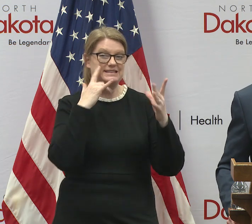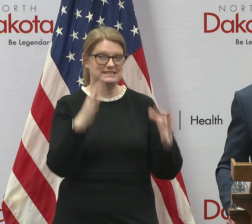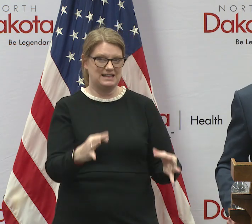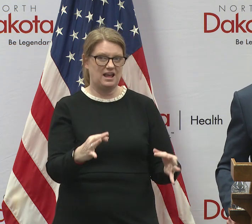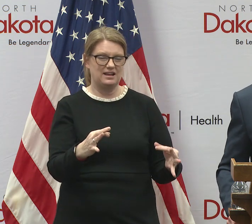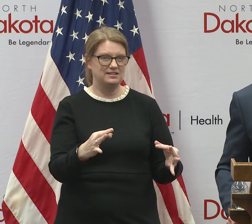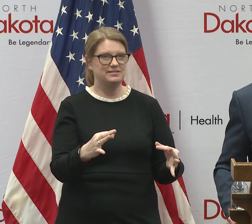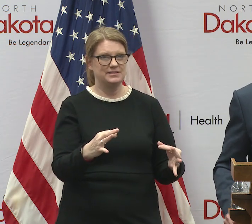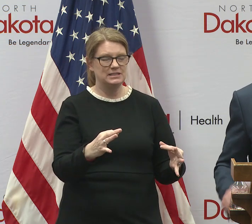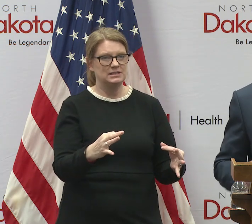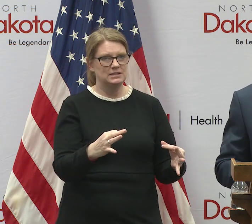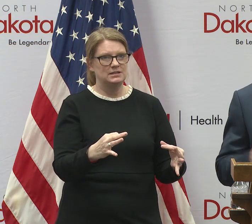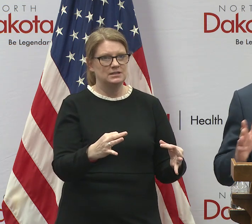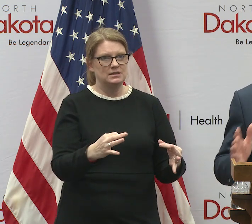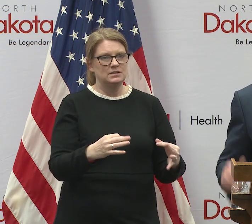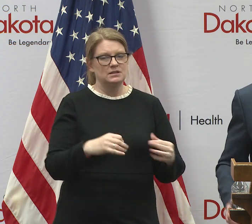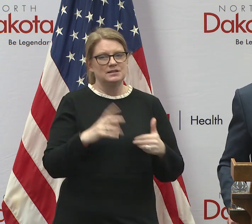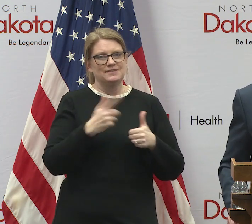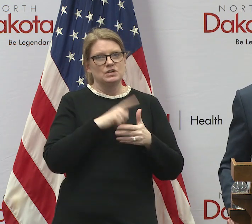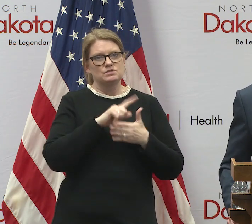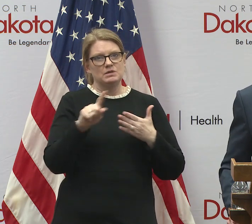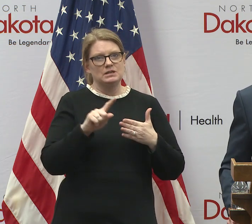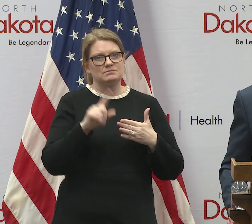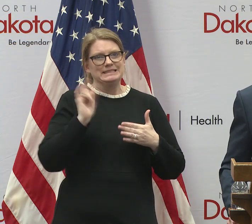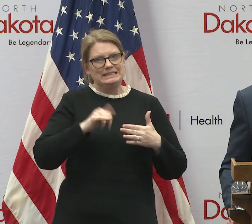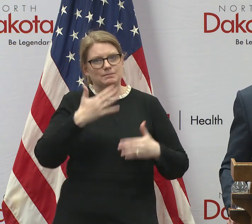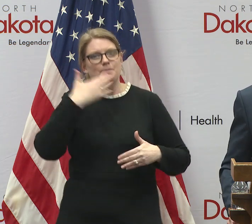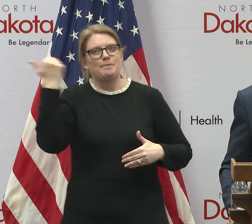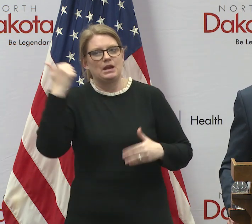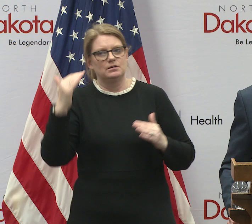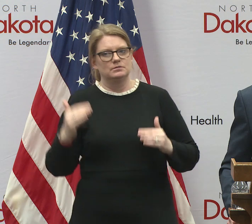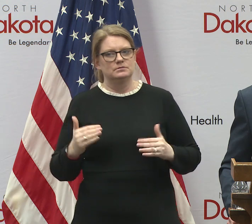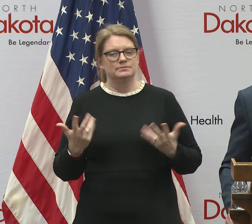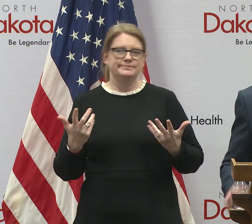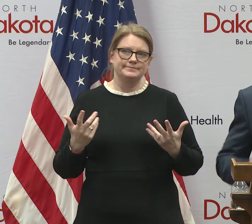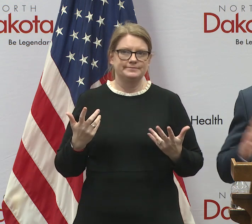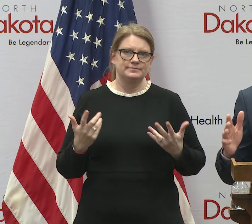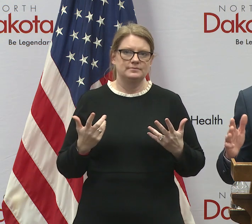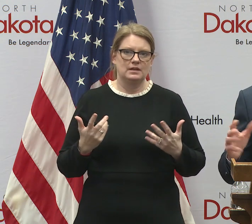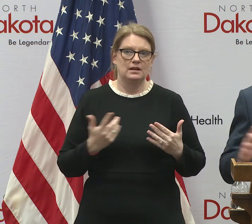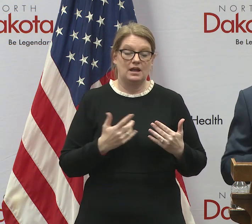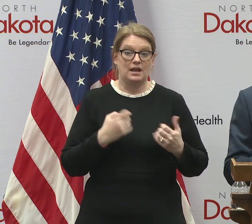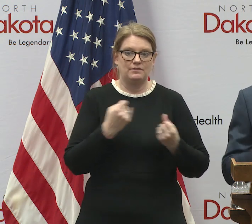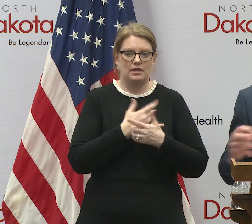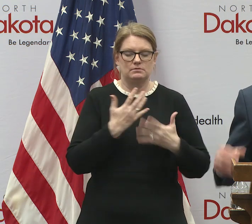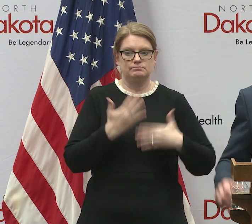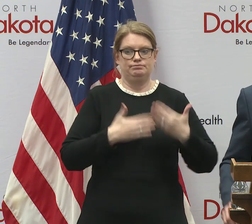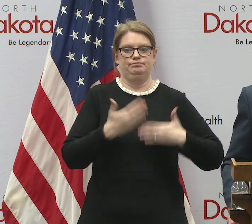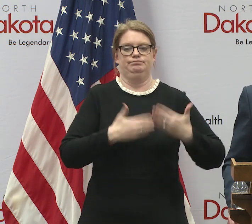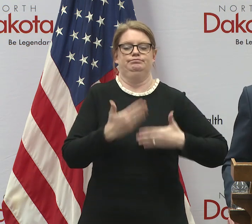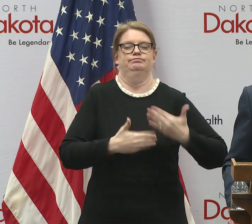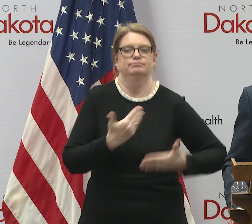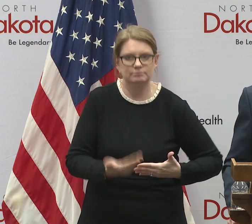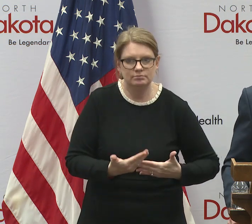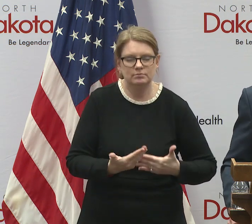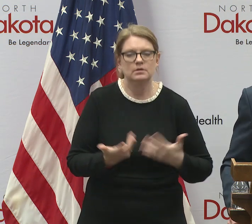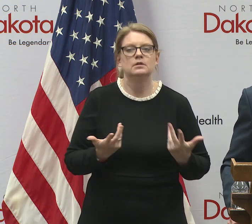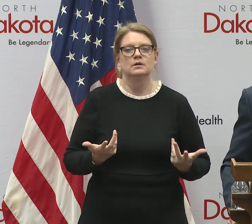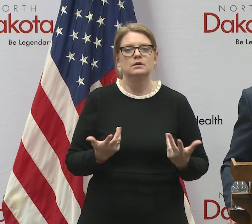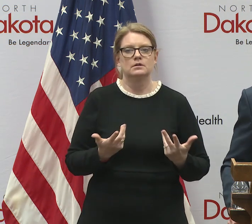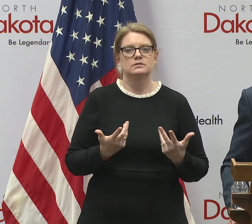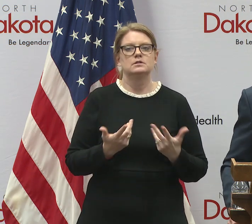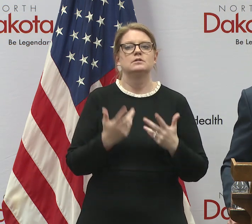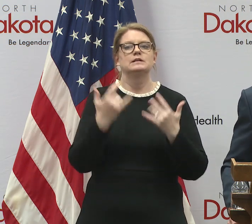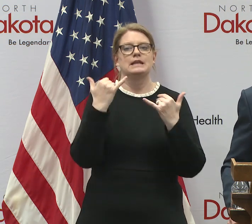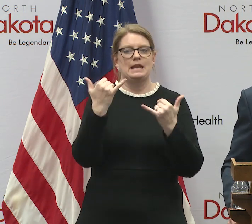we knew we could get better than we did in the first week. It was things were moving so fast. We had some lag times we wanted to